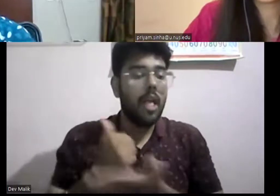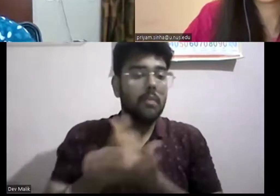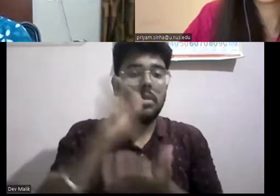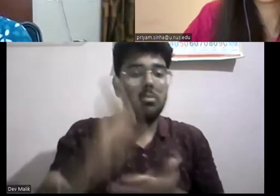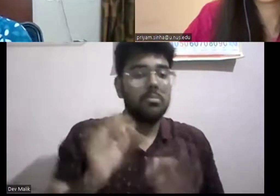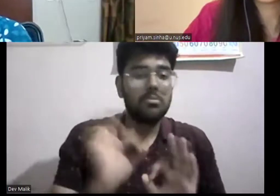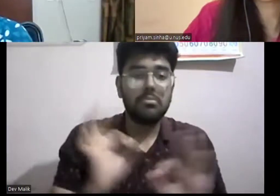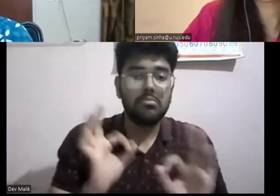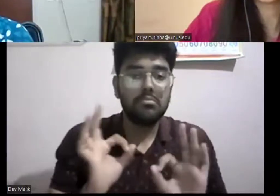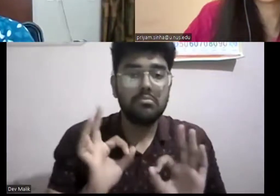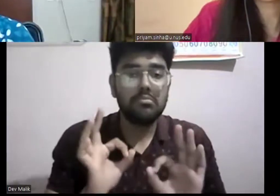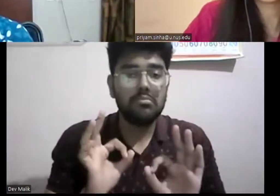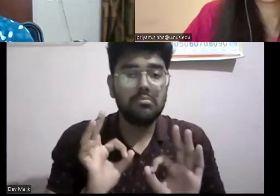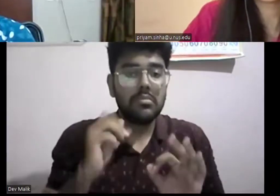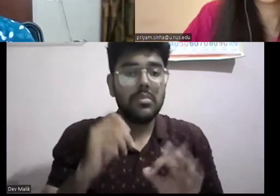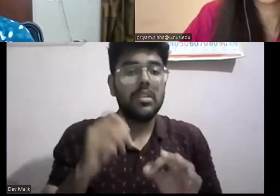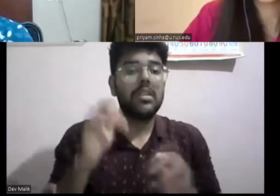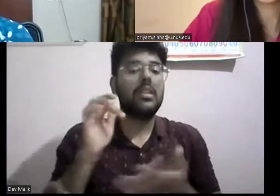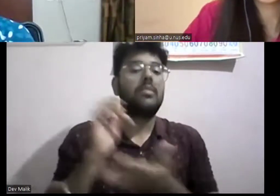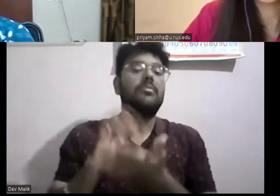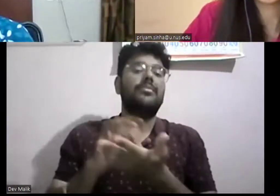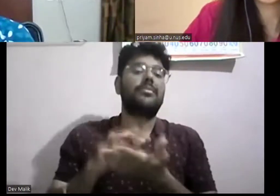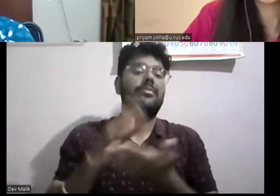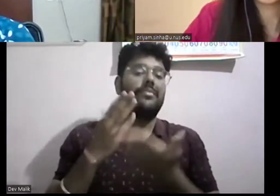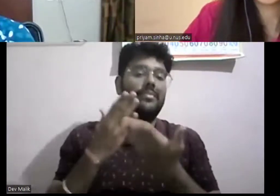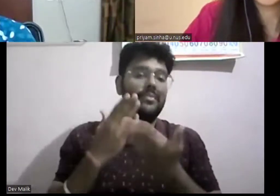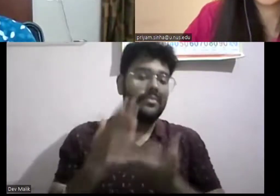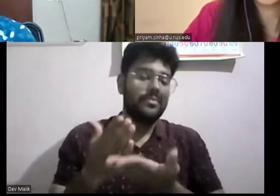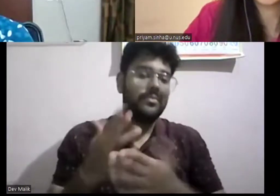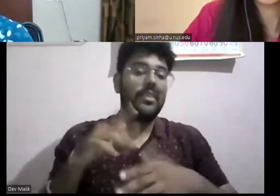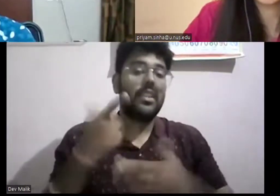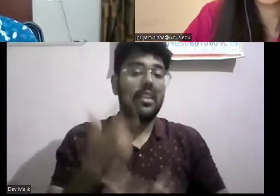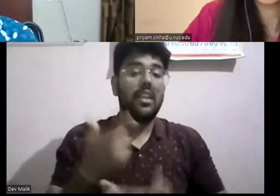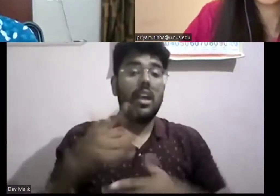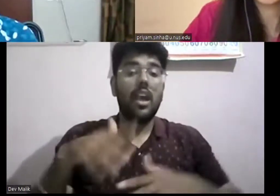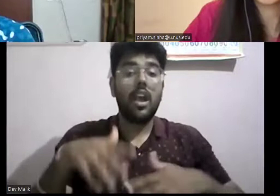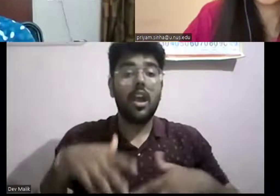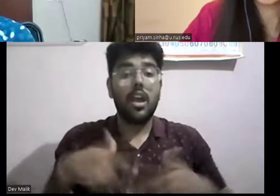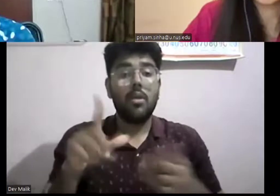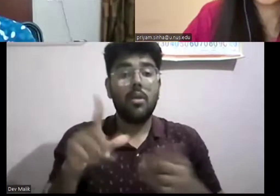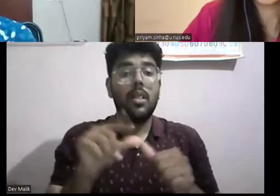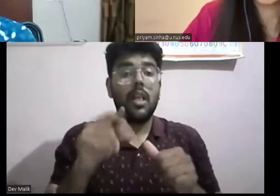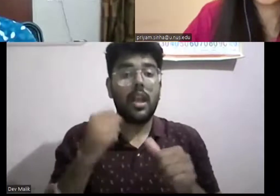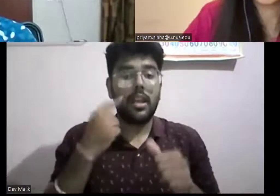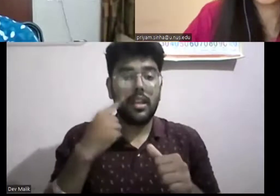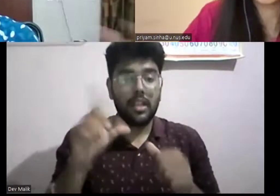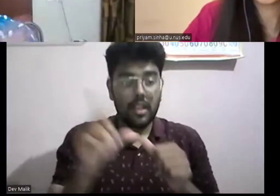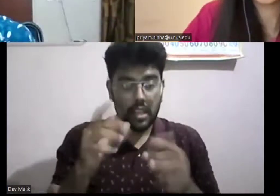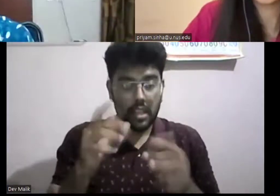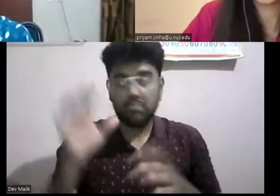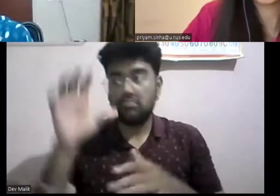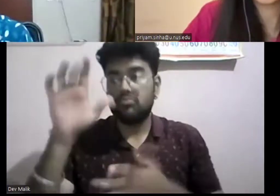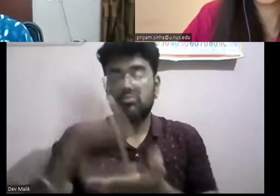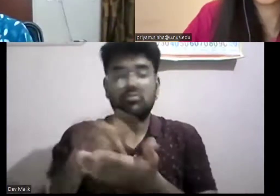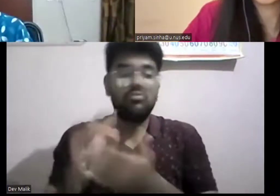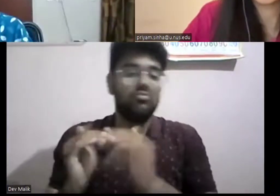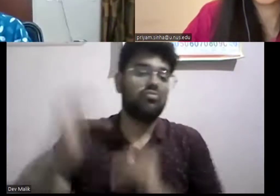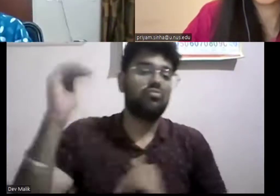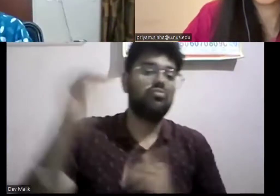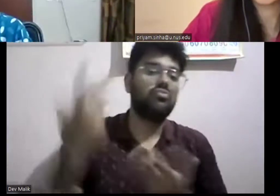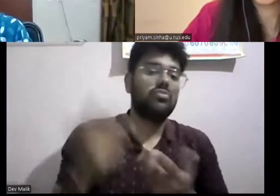this position that, Afia is acquiring, or what is this position that Laila is acquiring? Whereas if you look at a woman